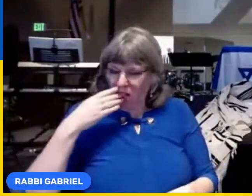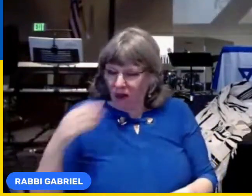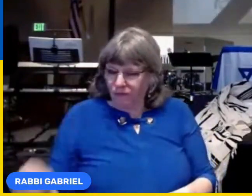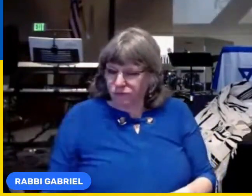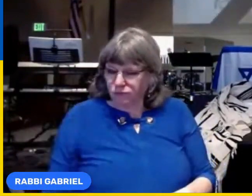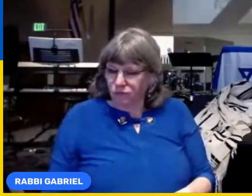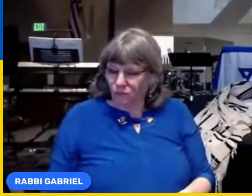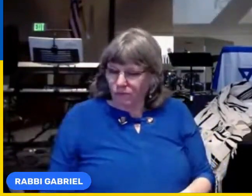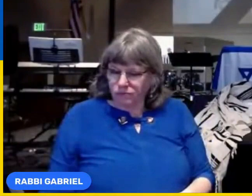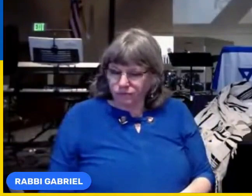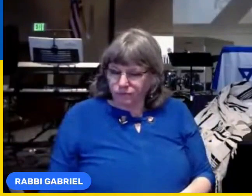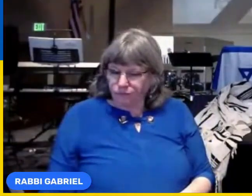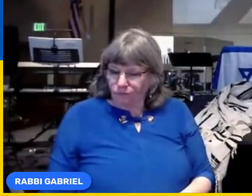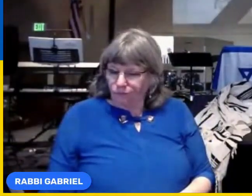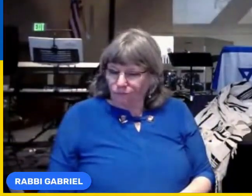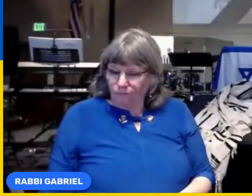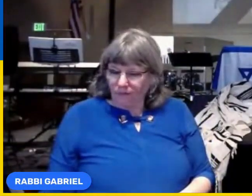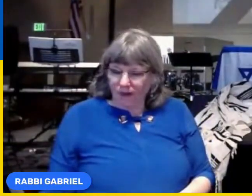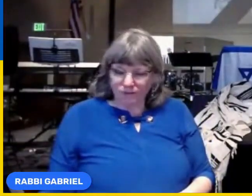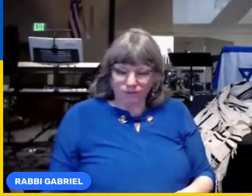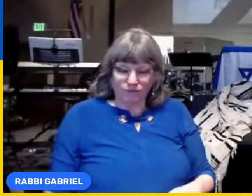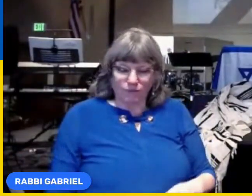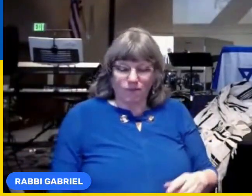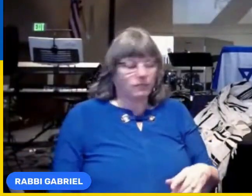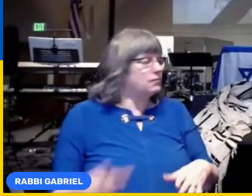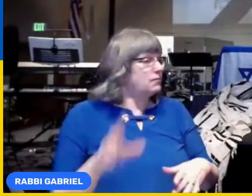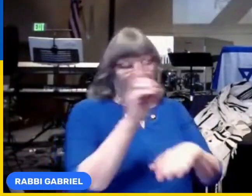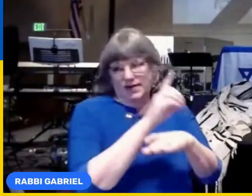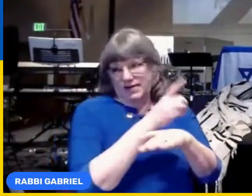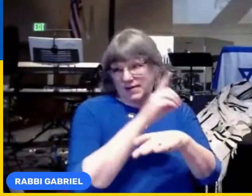Okay, now if you can see, I have somebody with a chisel.